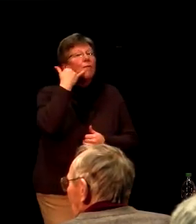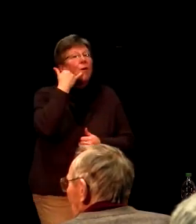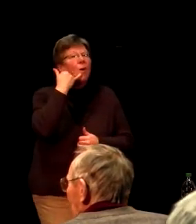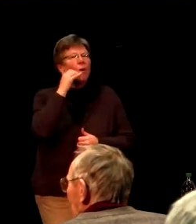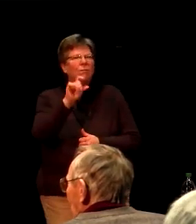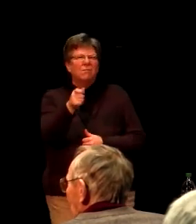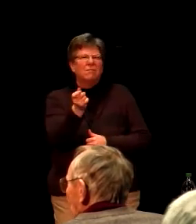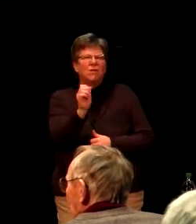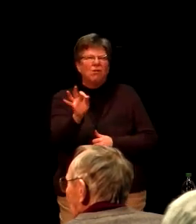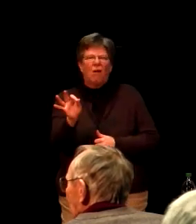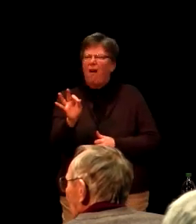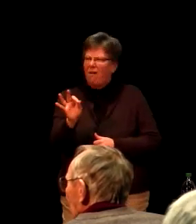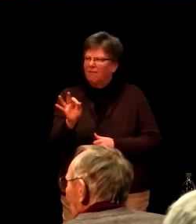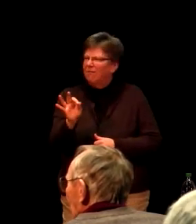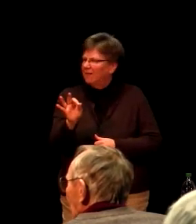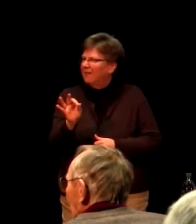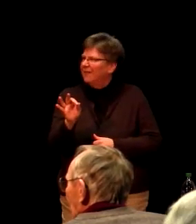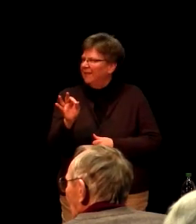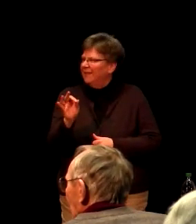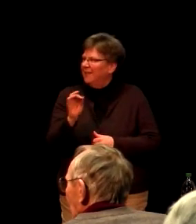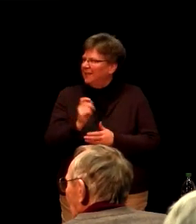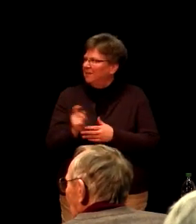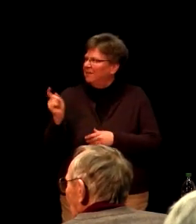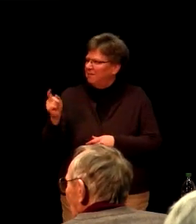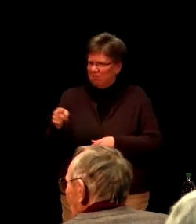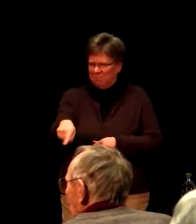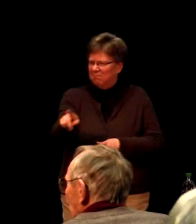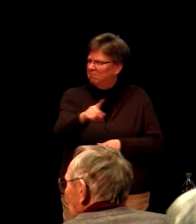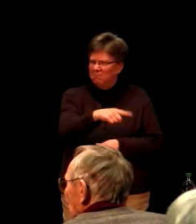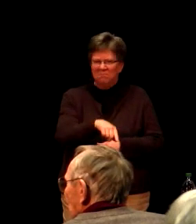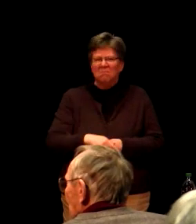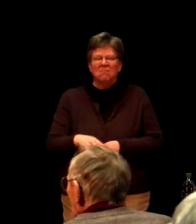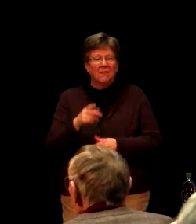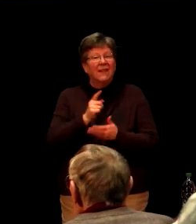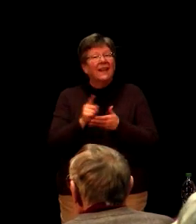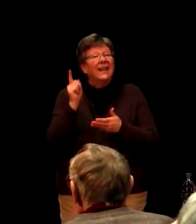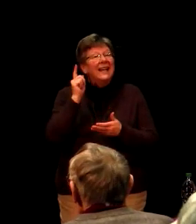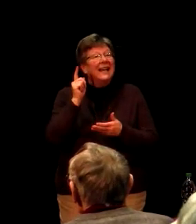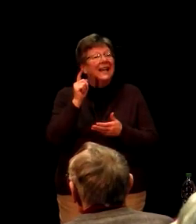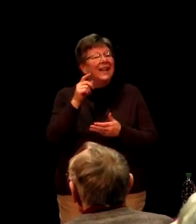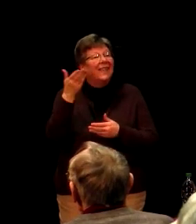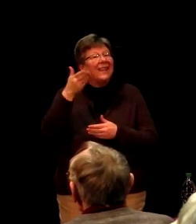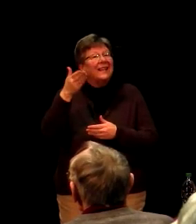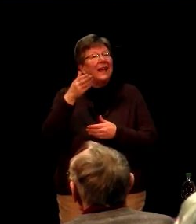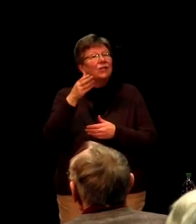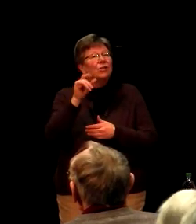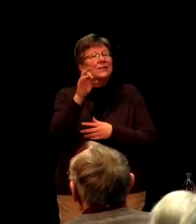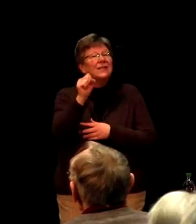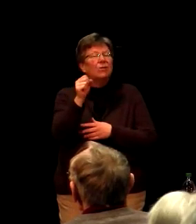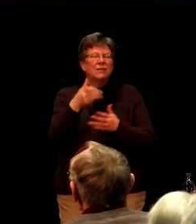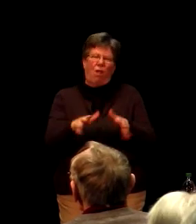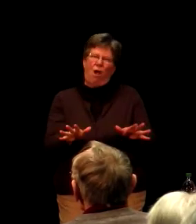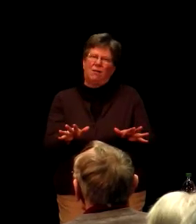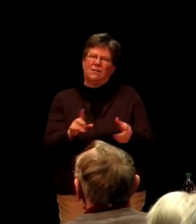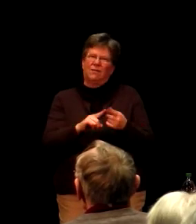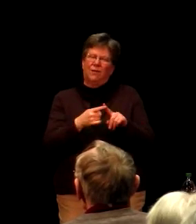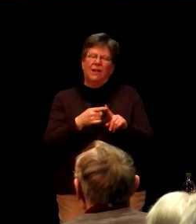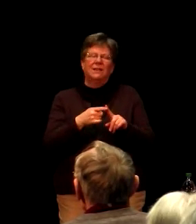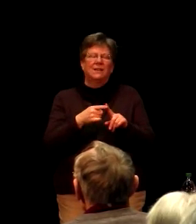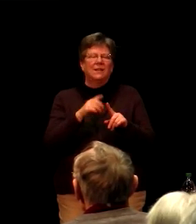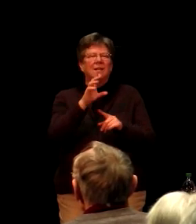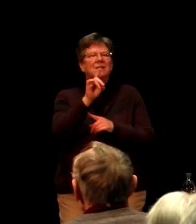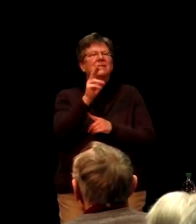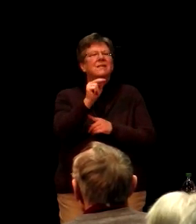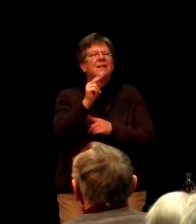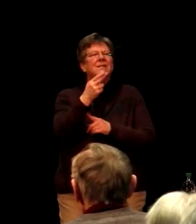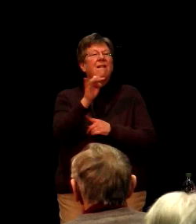This past week, the lecture series lost a friend, faculty member Dr.